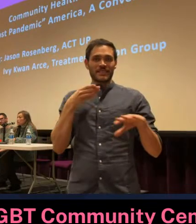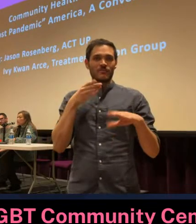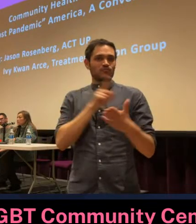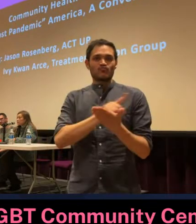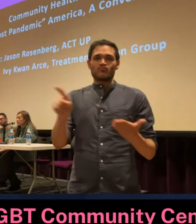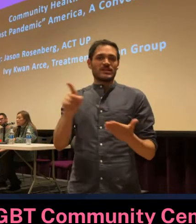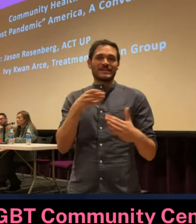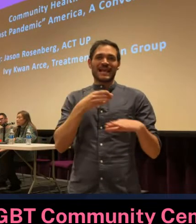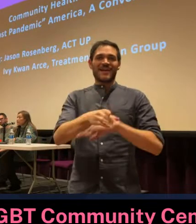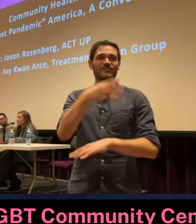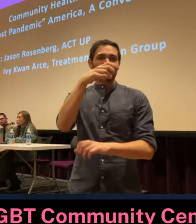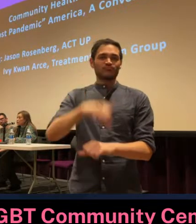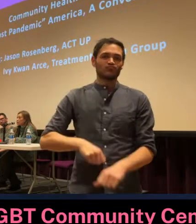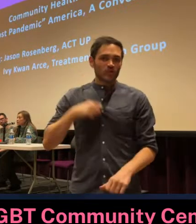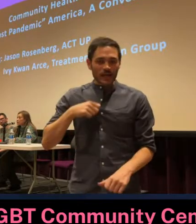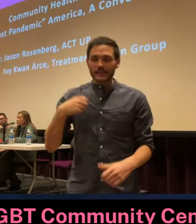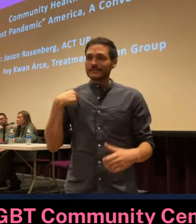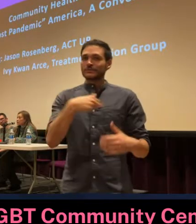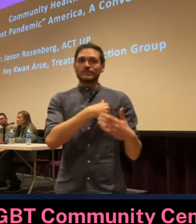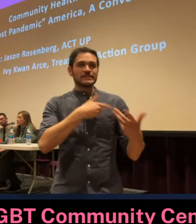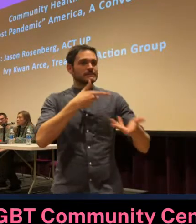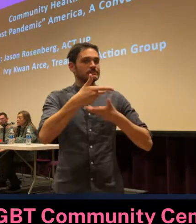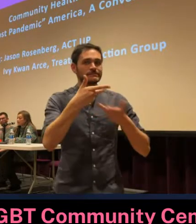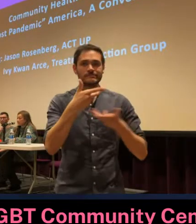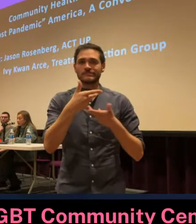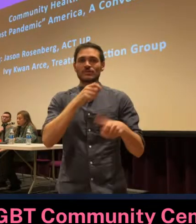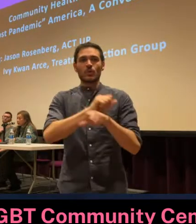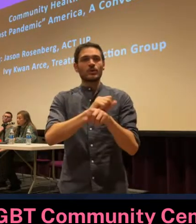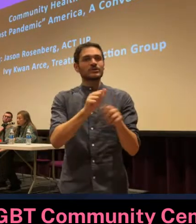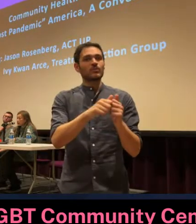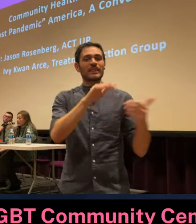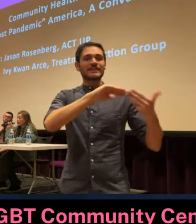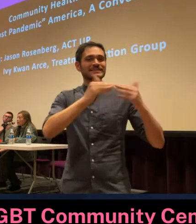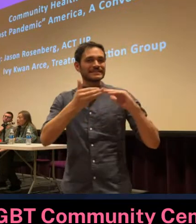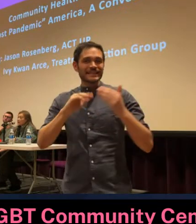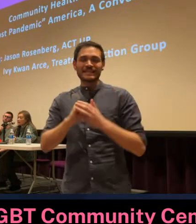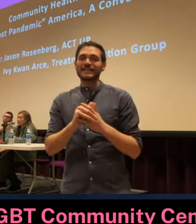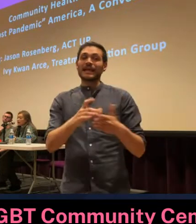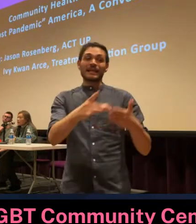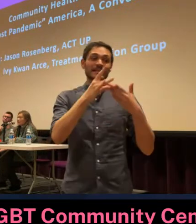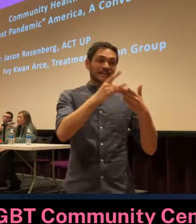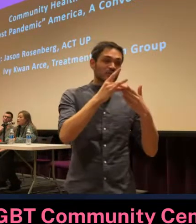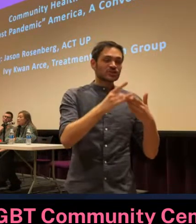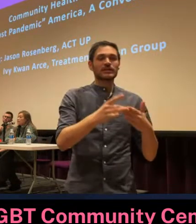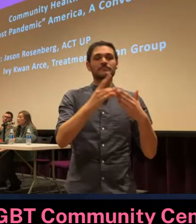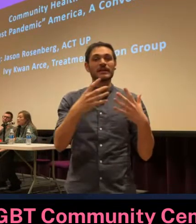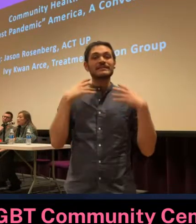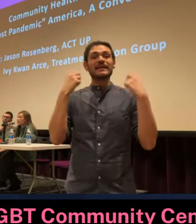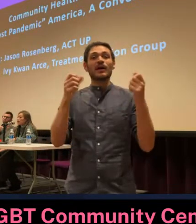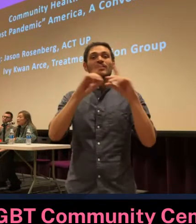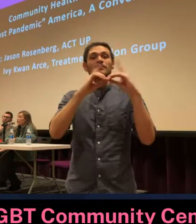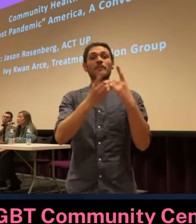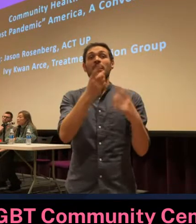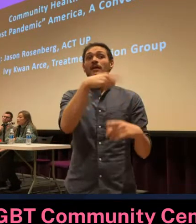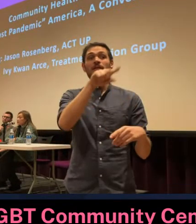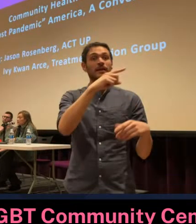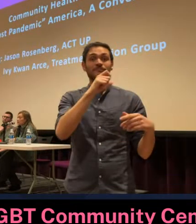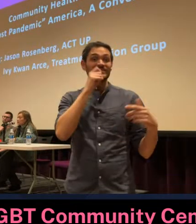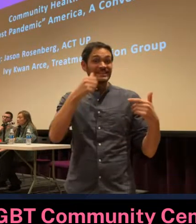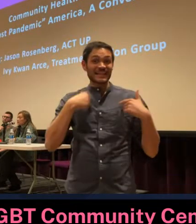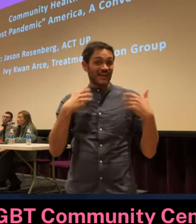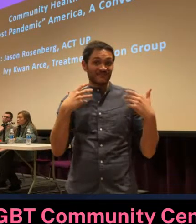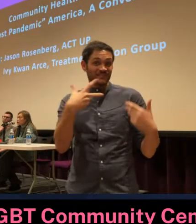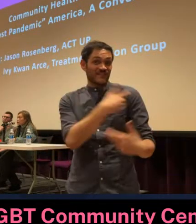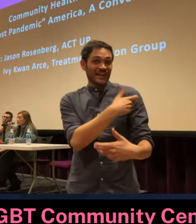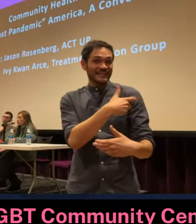engaged the city leadership in the health department. They did not have the vaccine, but they literally printed